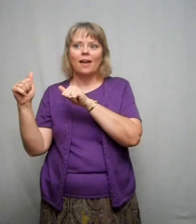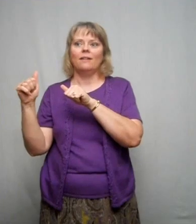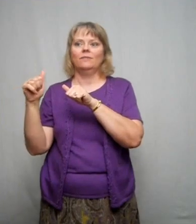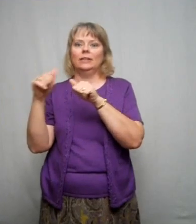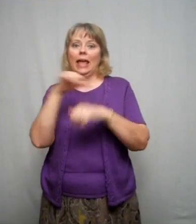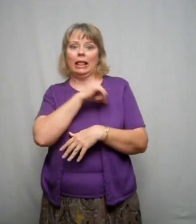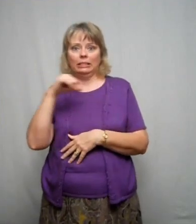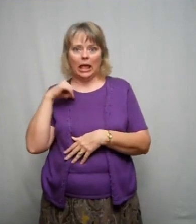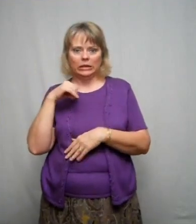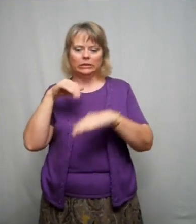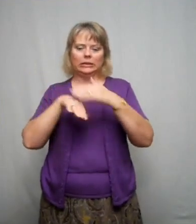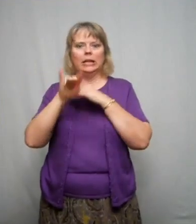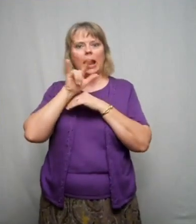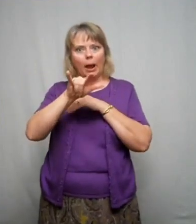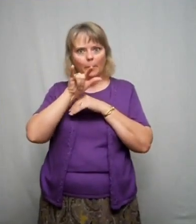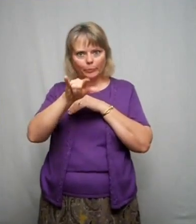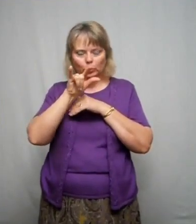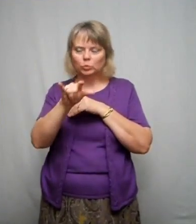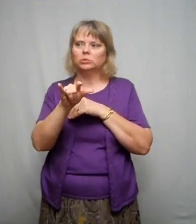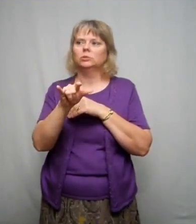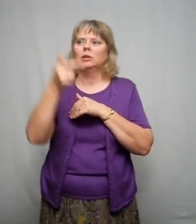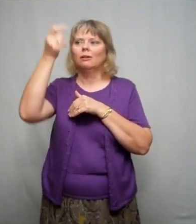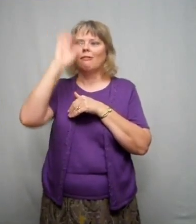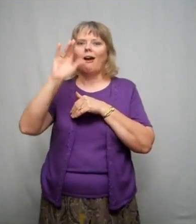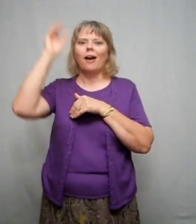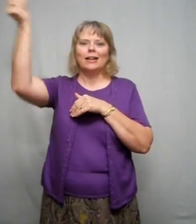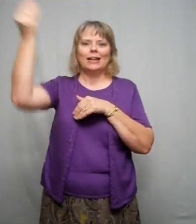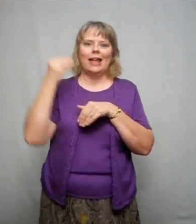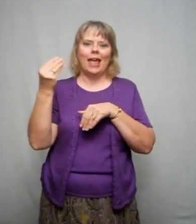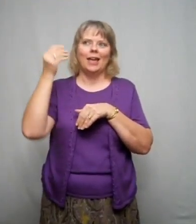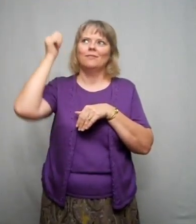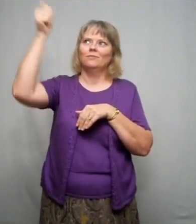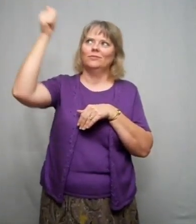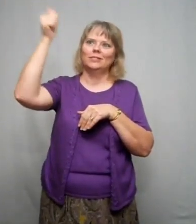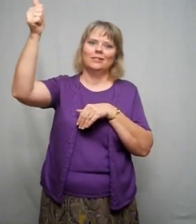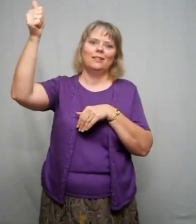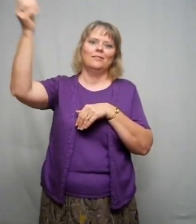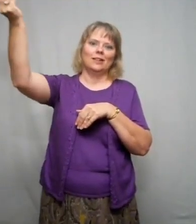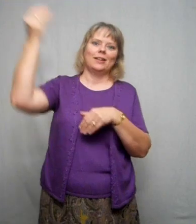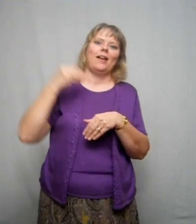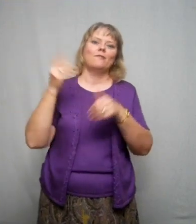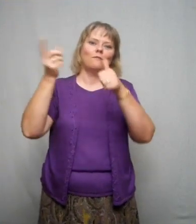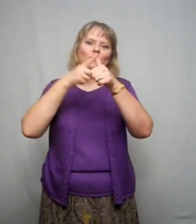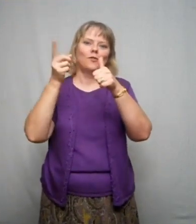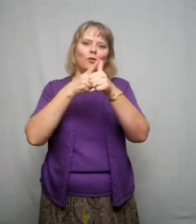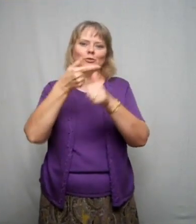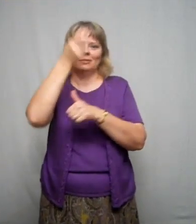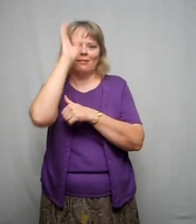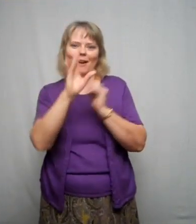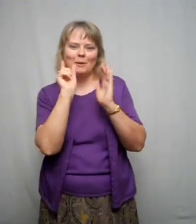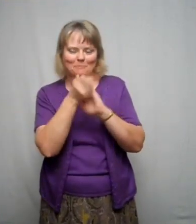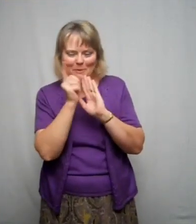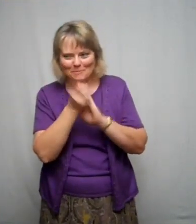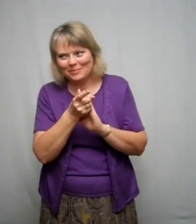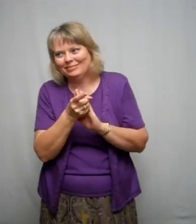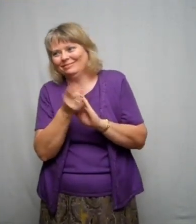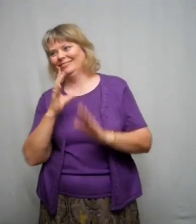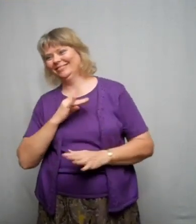before we left for Nicaragua, we were in the airport in Atlanta, and, of course, we had to wait in line and stuff, and that's whenever